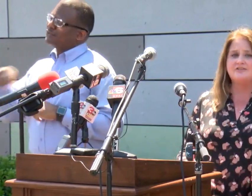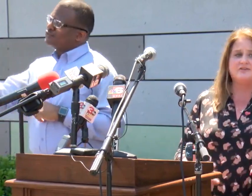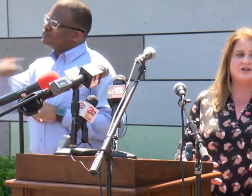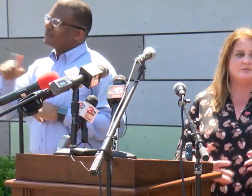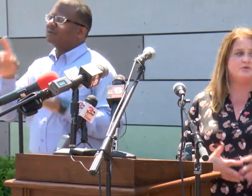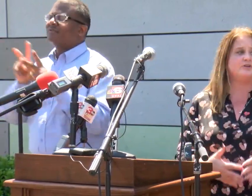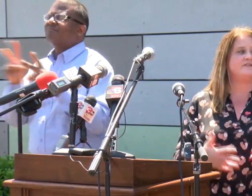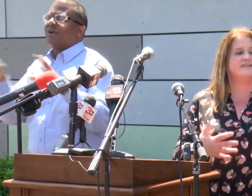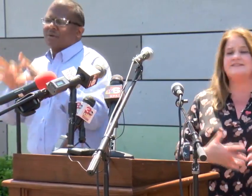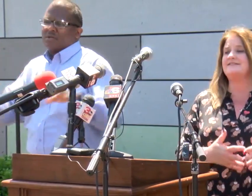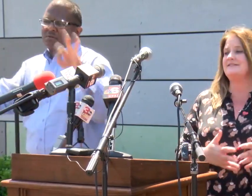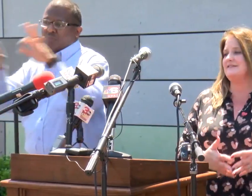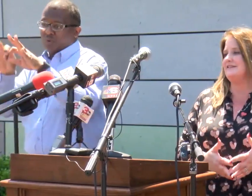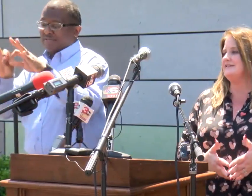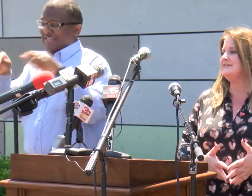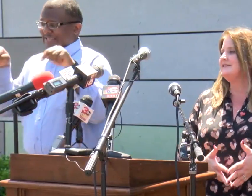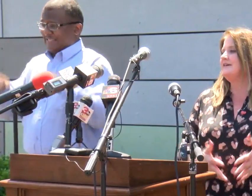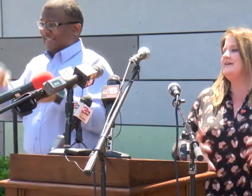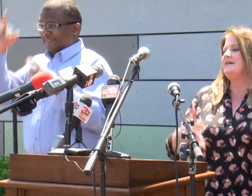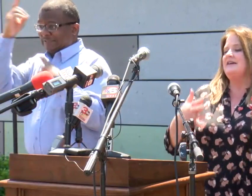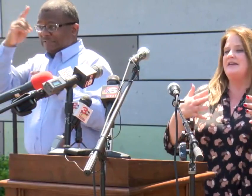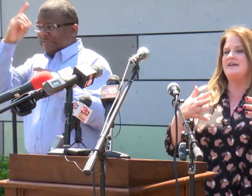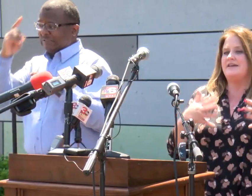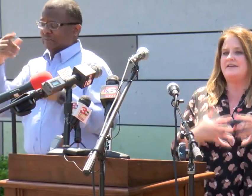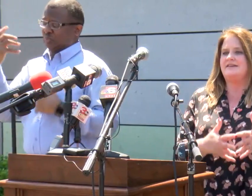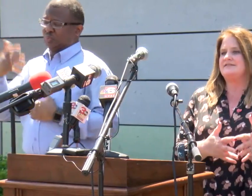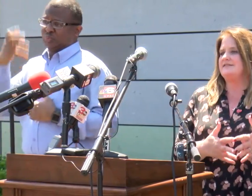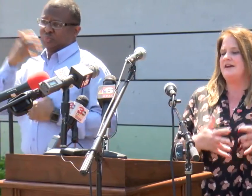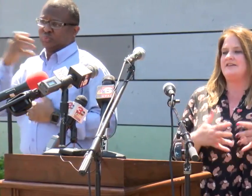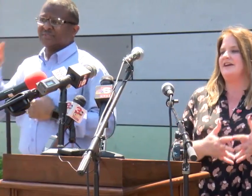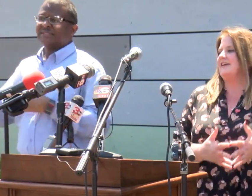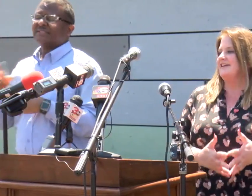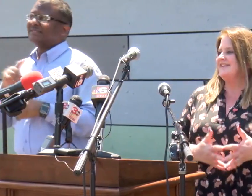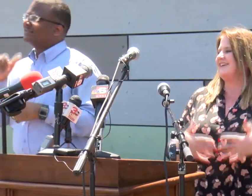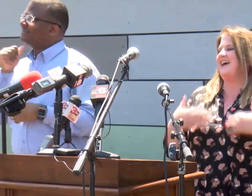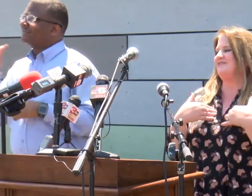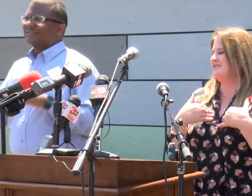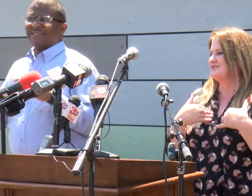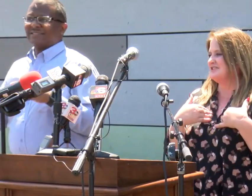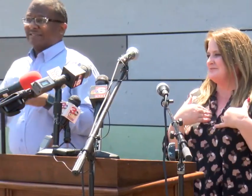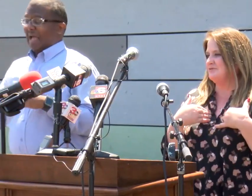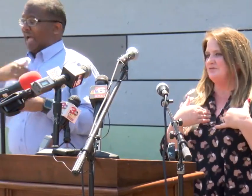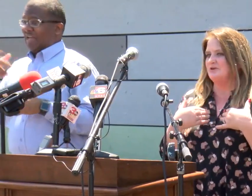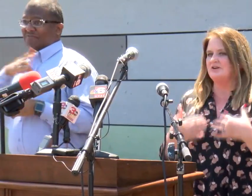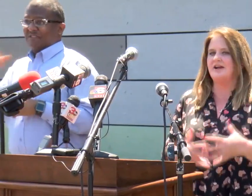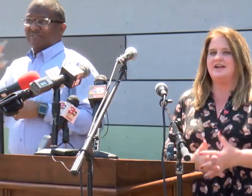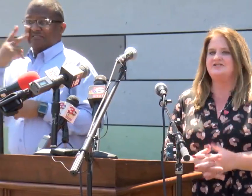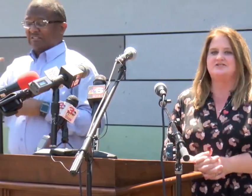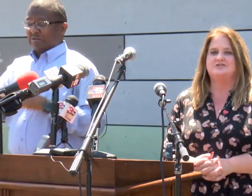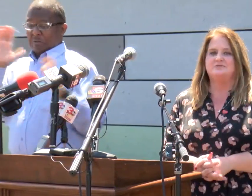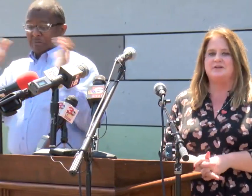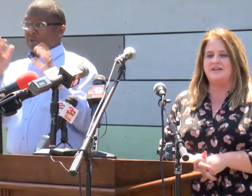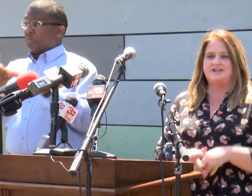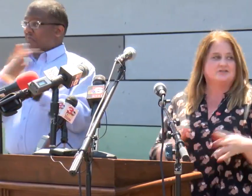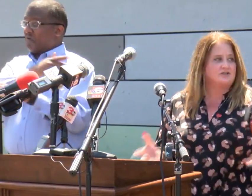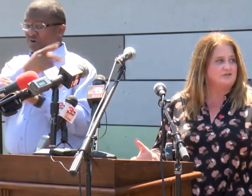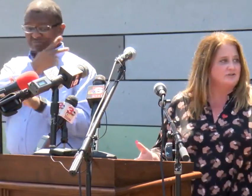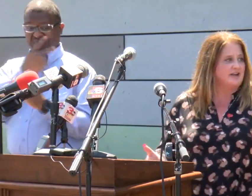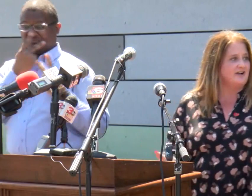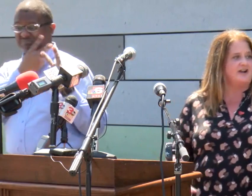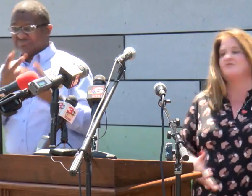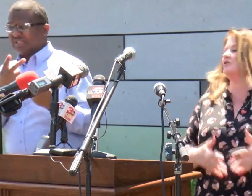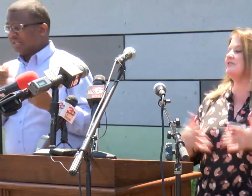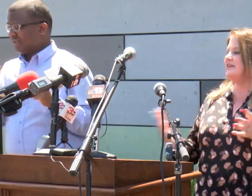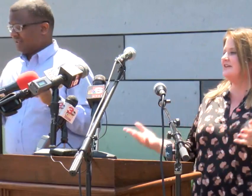Your health is very important. This disease, it is unlike anything I've ever seen before. I used to do pediatric